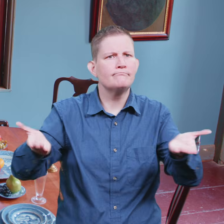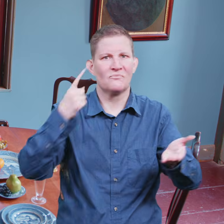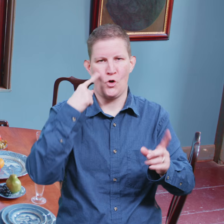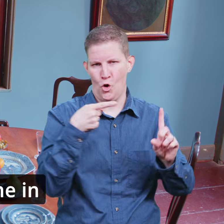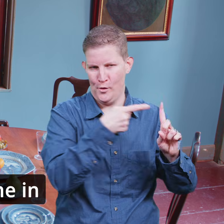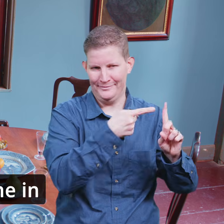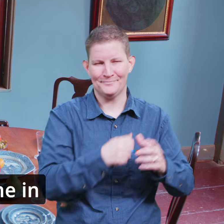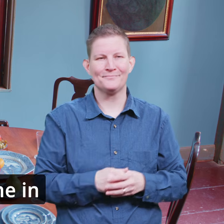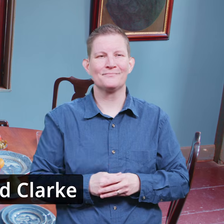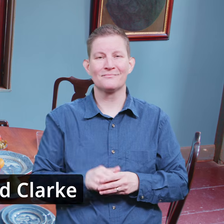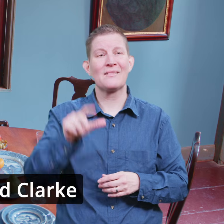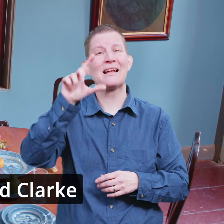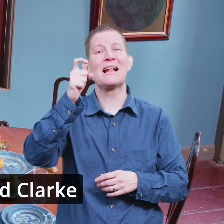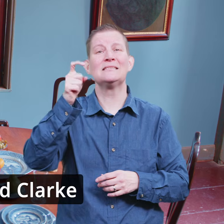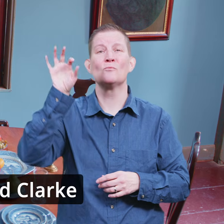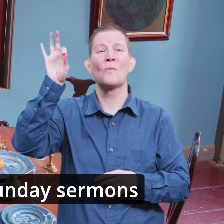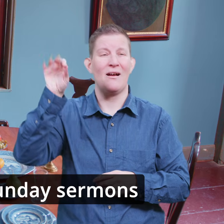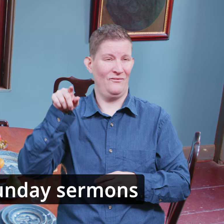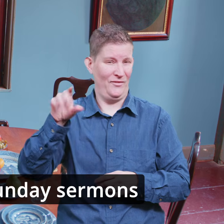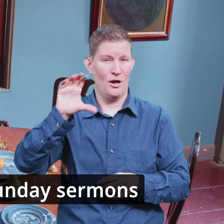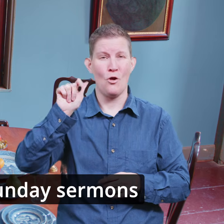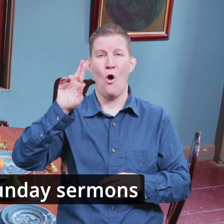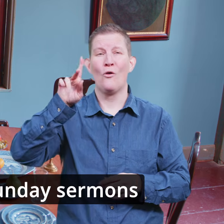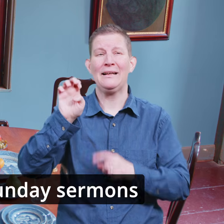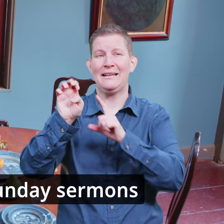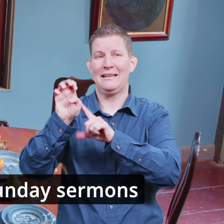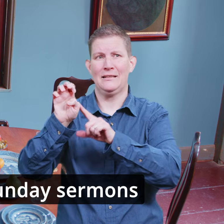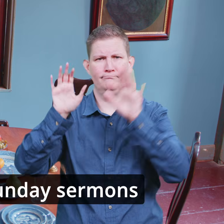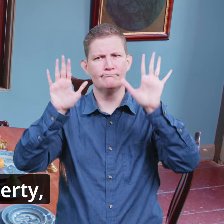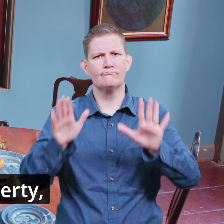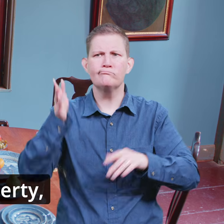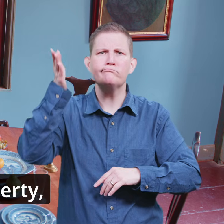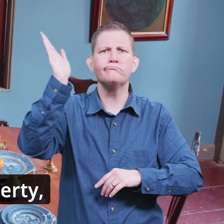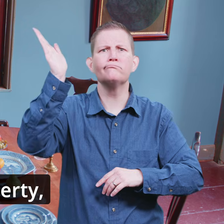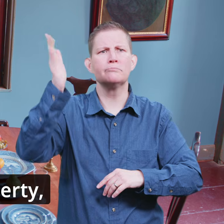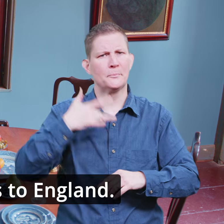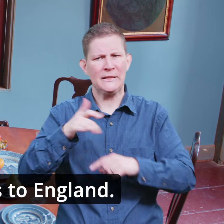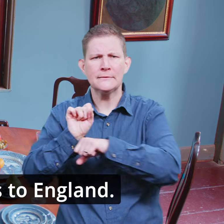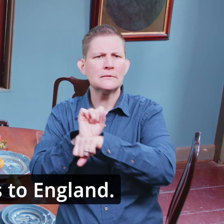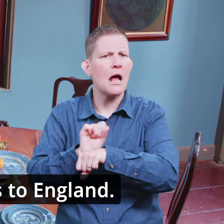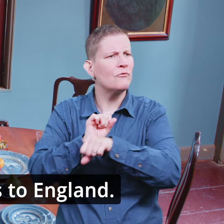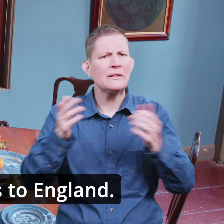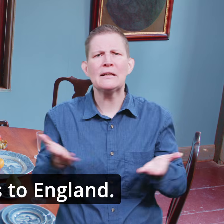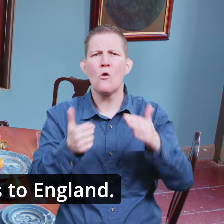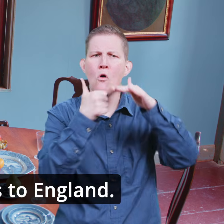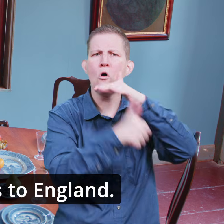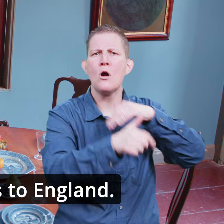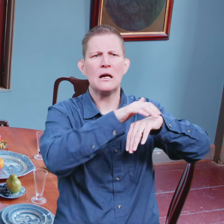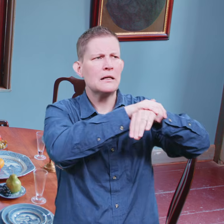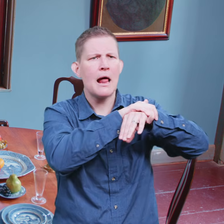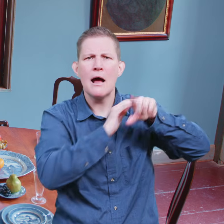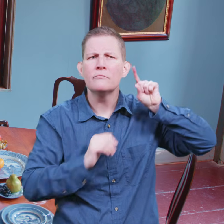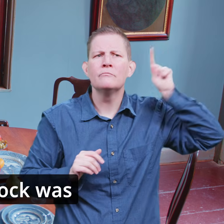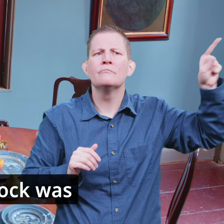supplies. At the same time in Lexington, Reverend Clarke was very political in his Sunday sermons with calls for liberty, saying they were slaves to